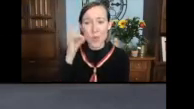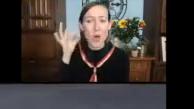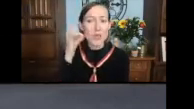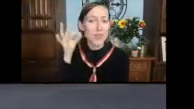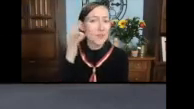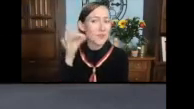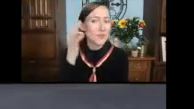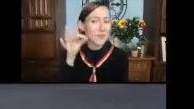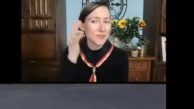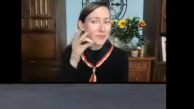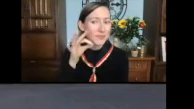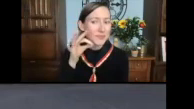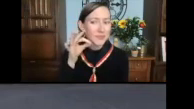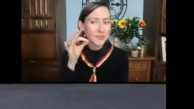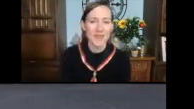Water.